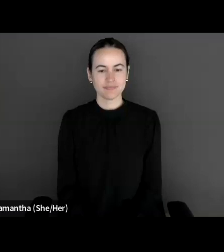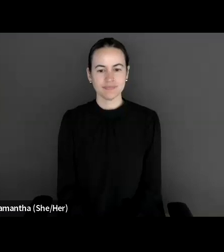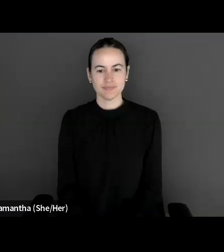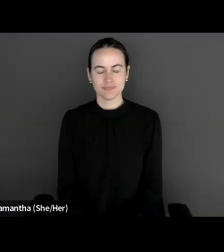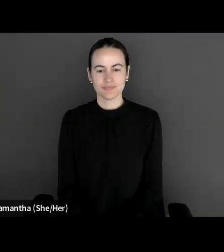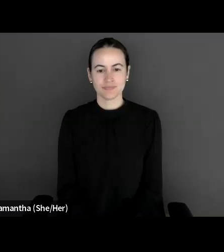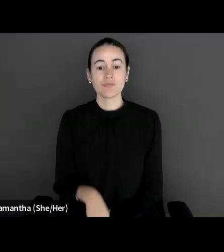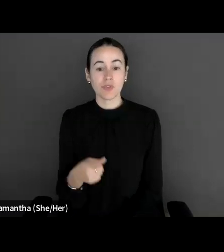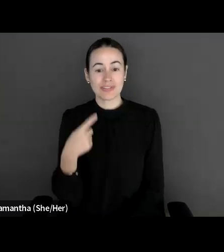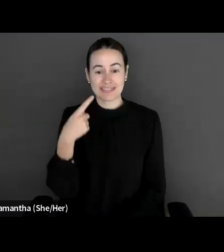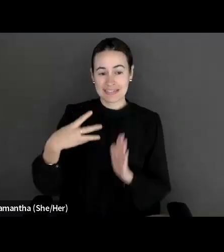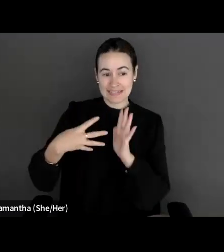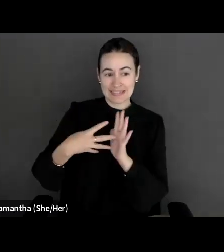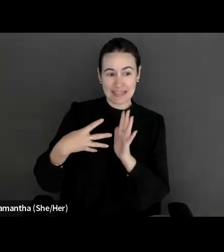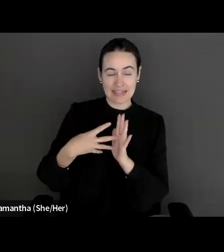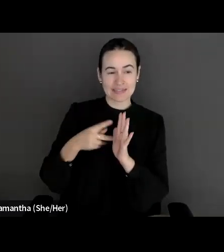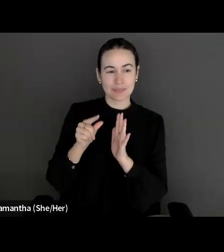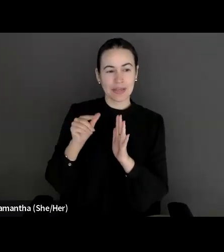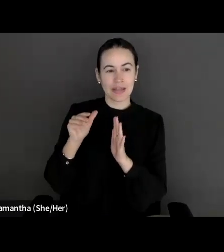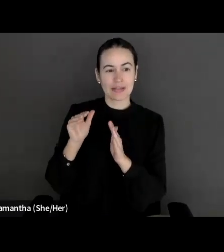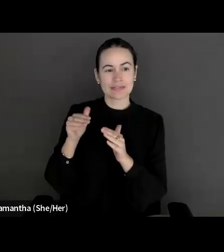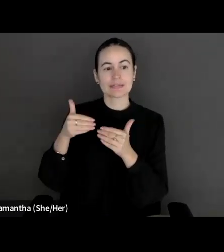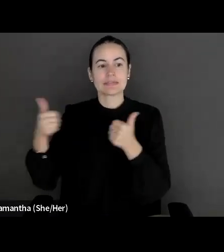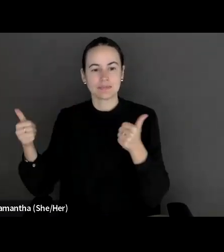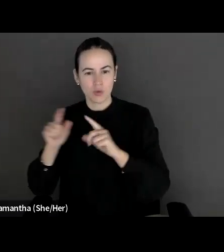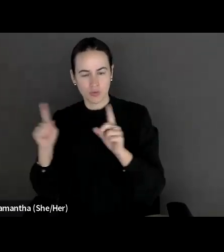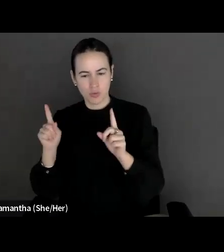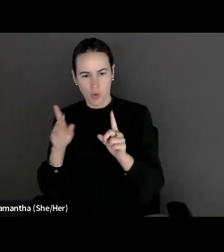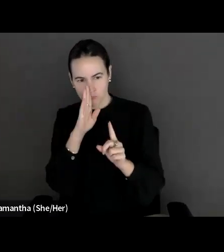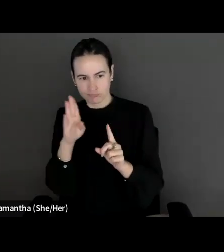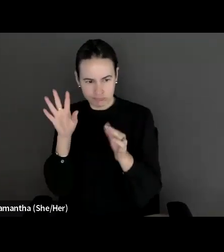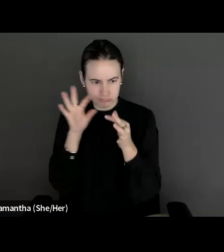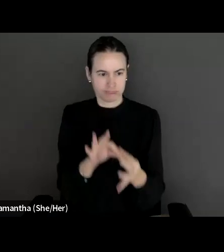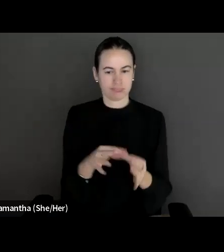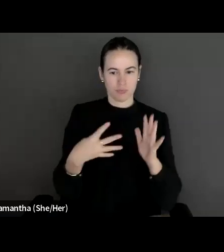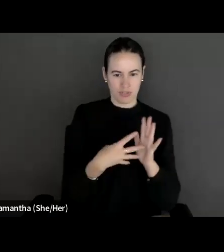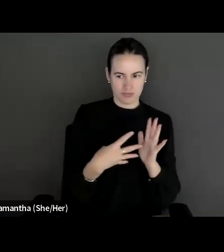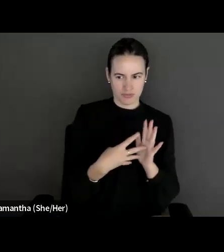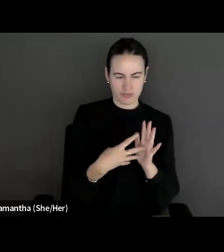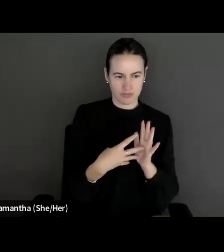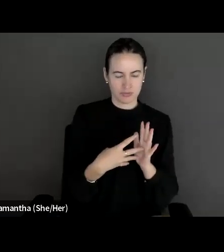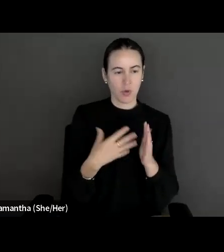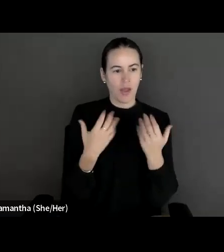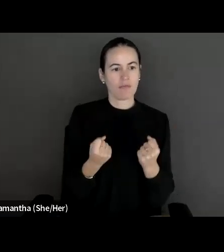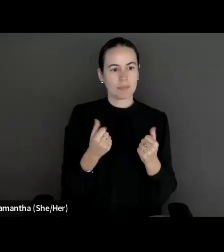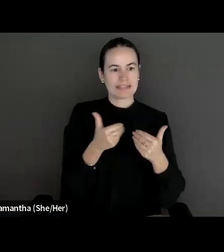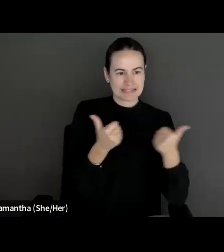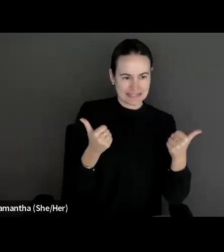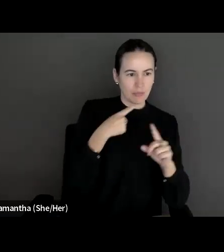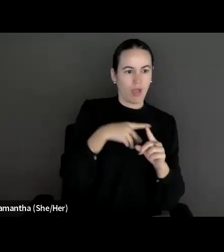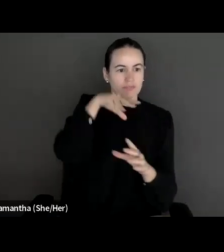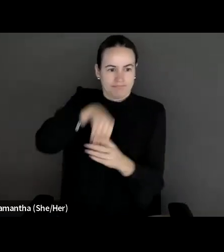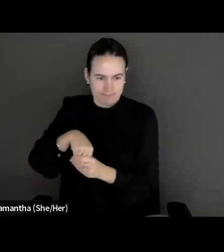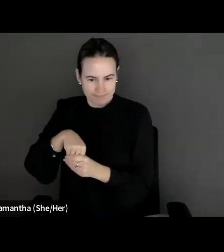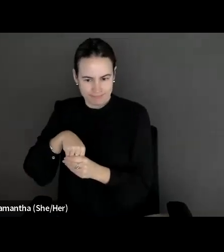not related directly to the test in question. Those were test internal, and then a group